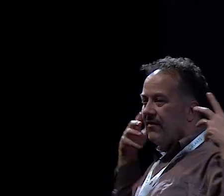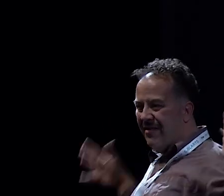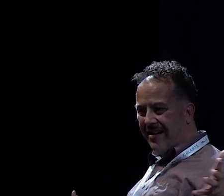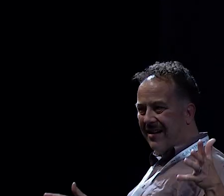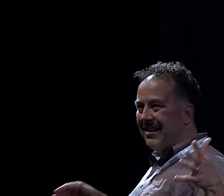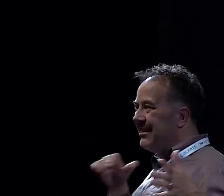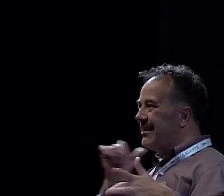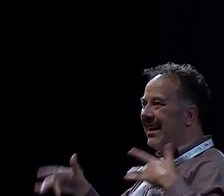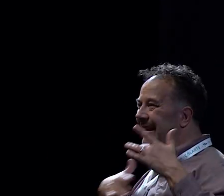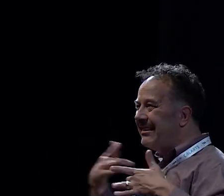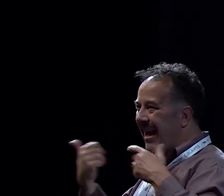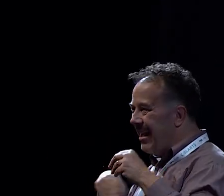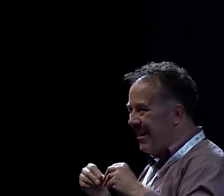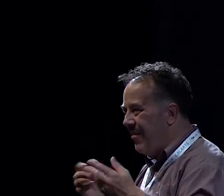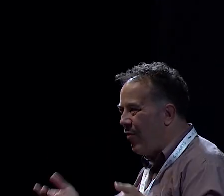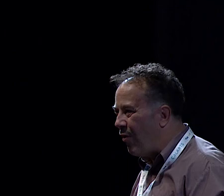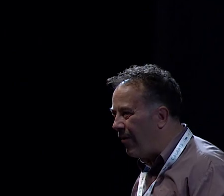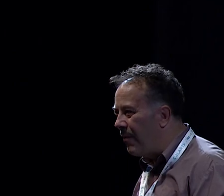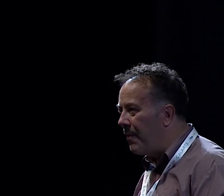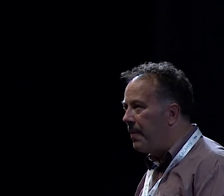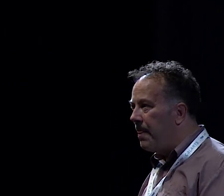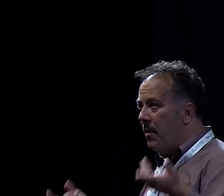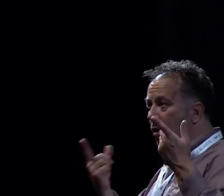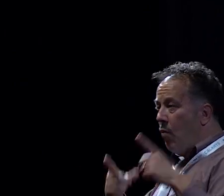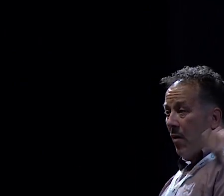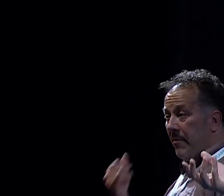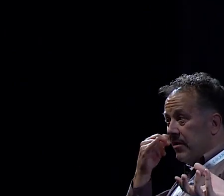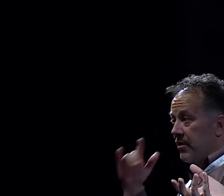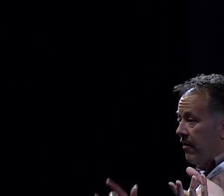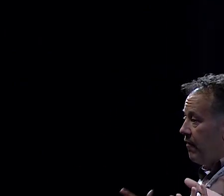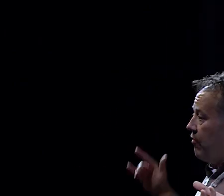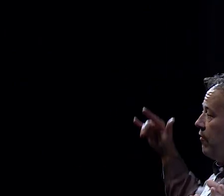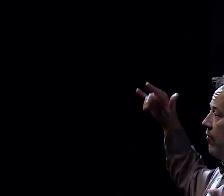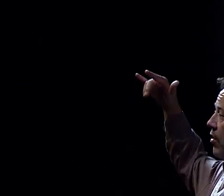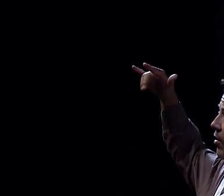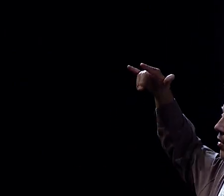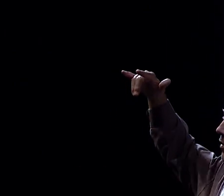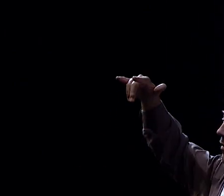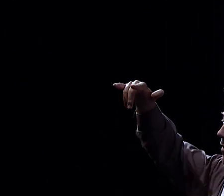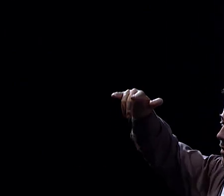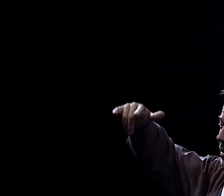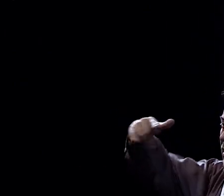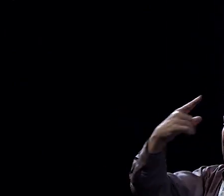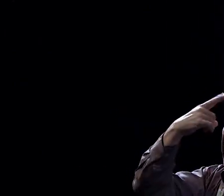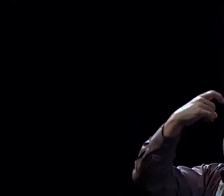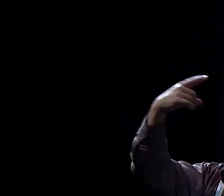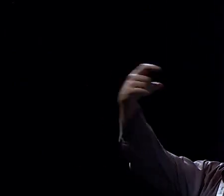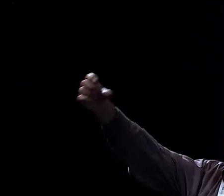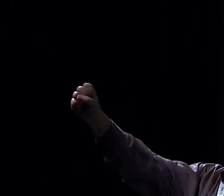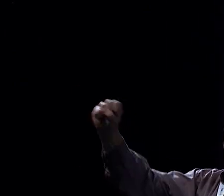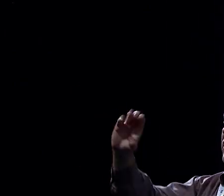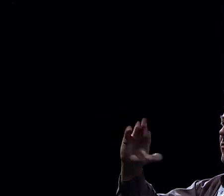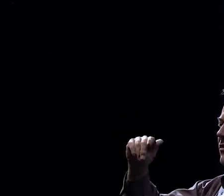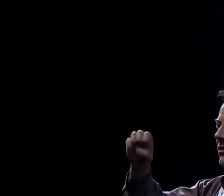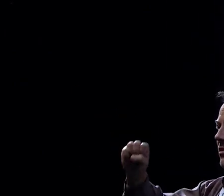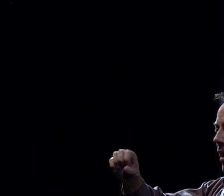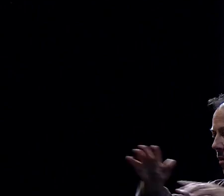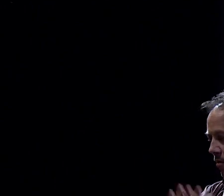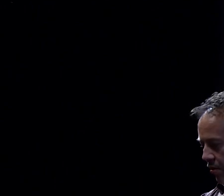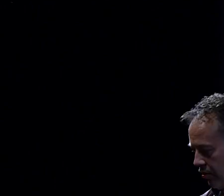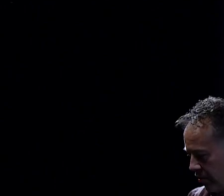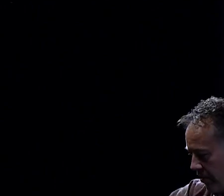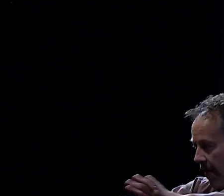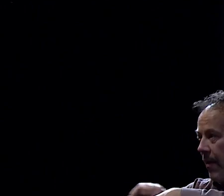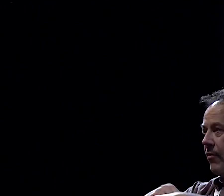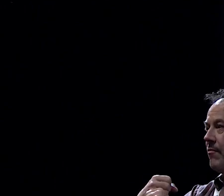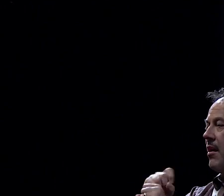anymore. What if instead you're soaring over a procedurally generated dreamscape, a terrain that was just made just